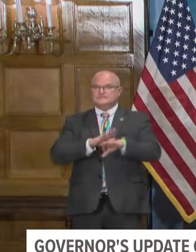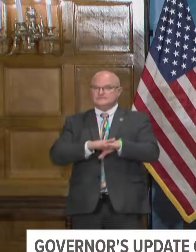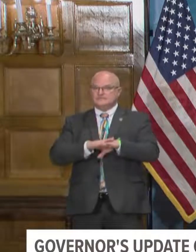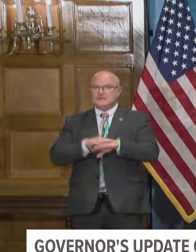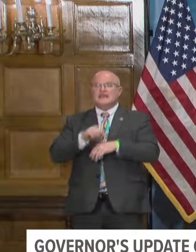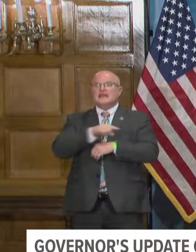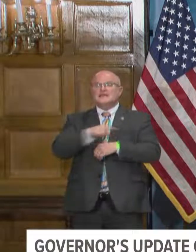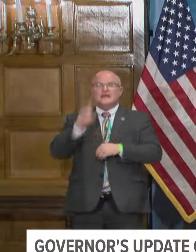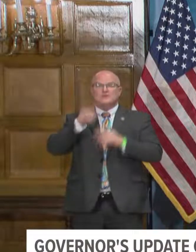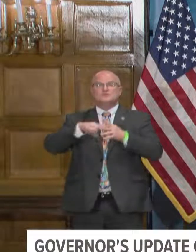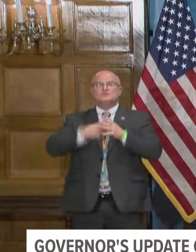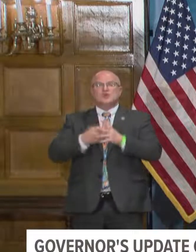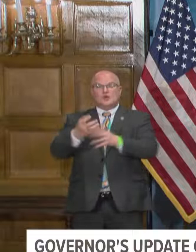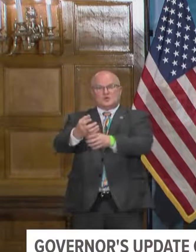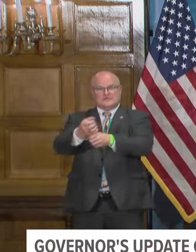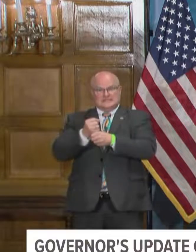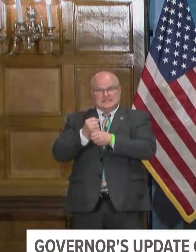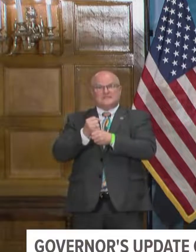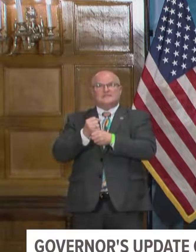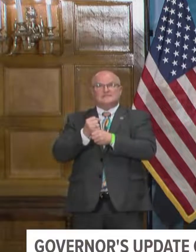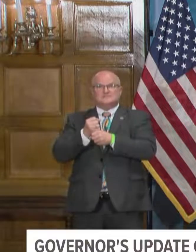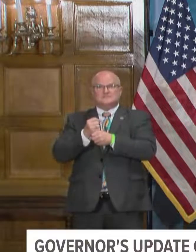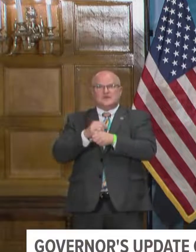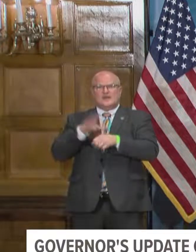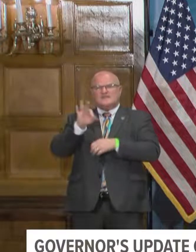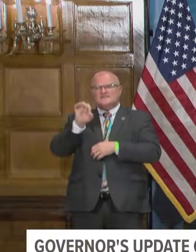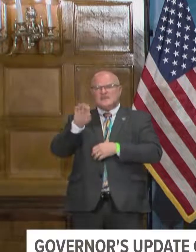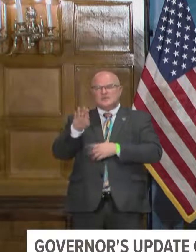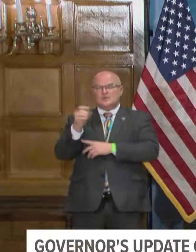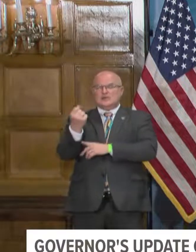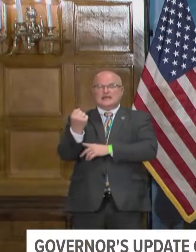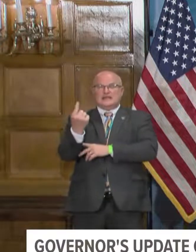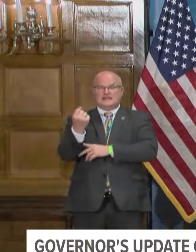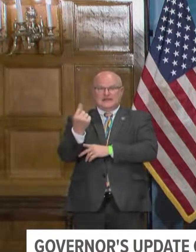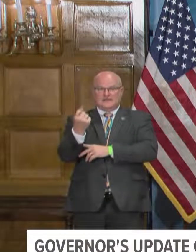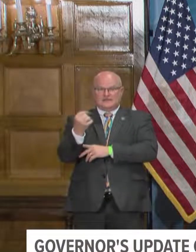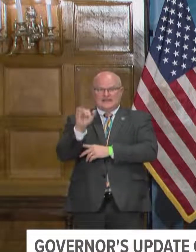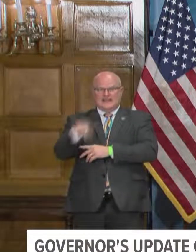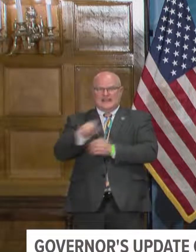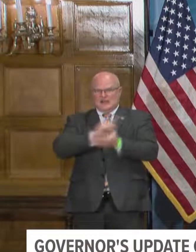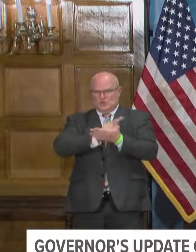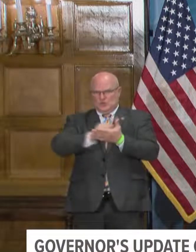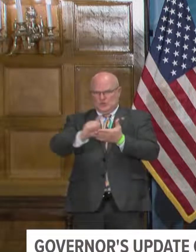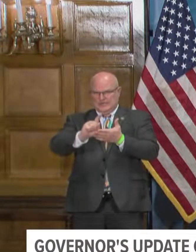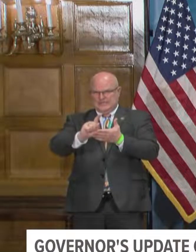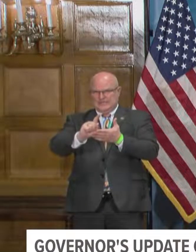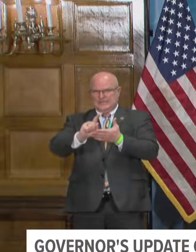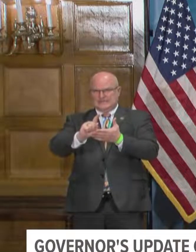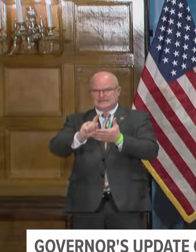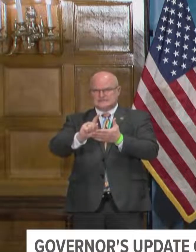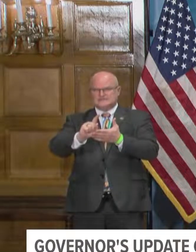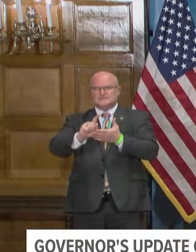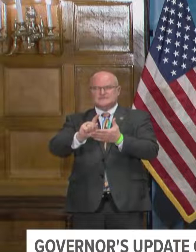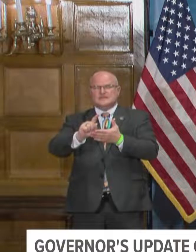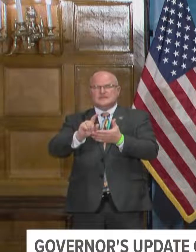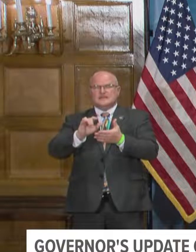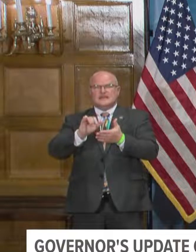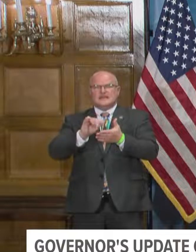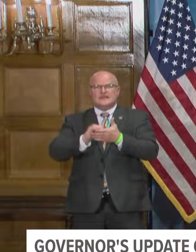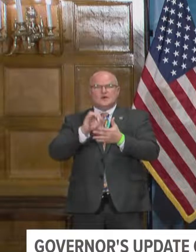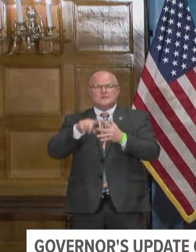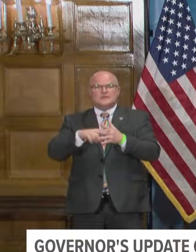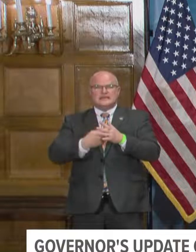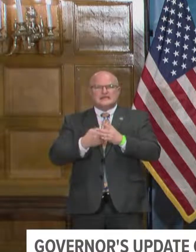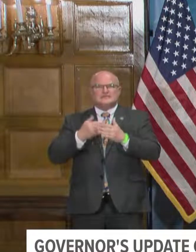will start receiving them most likely on February 11, so it's that week time frame that they will begin